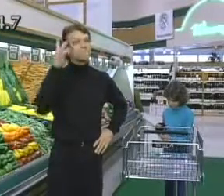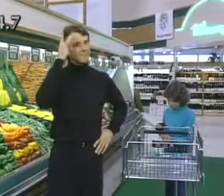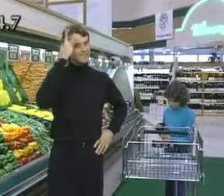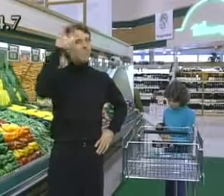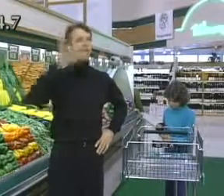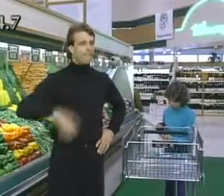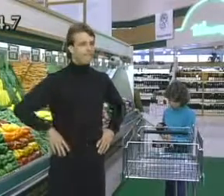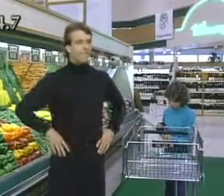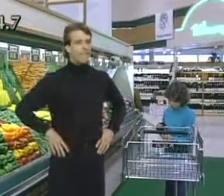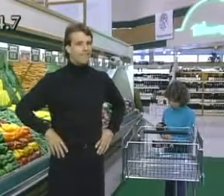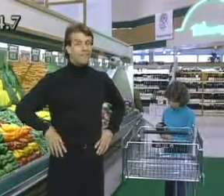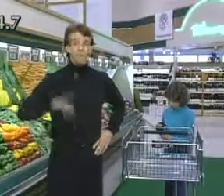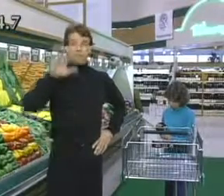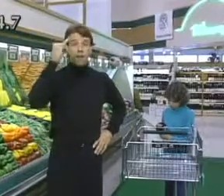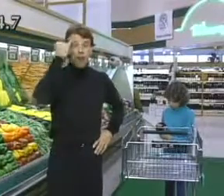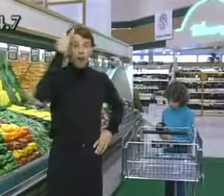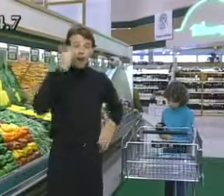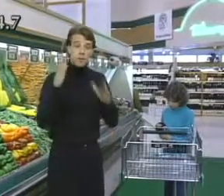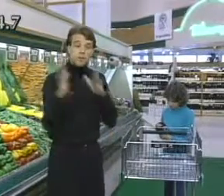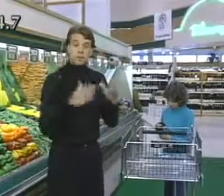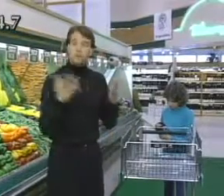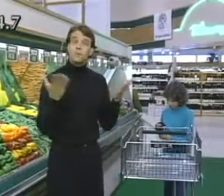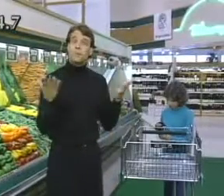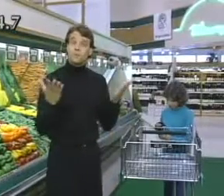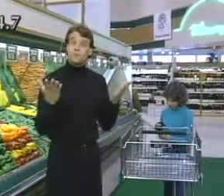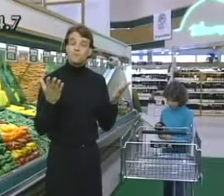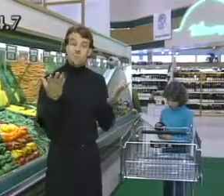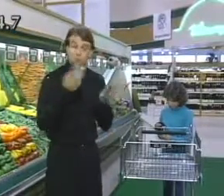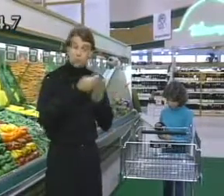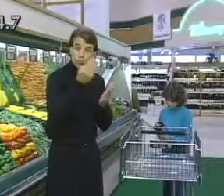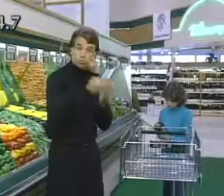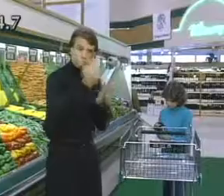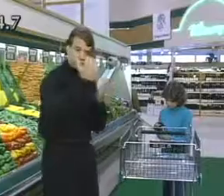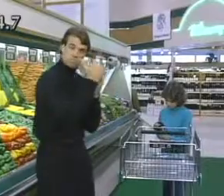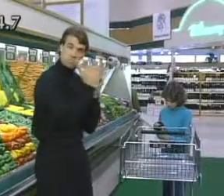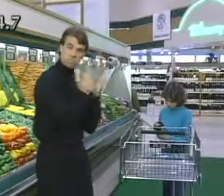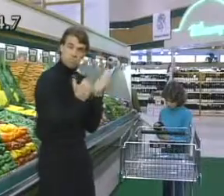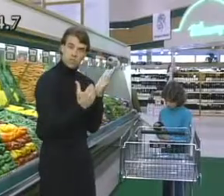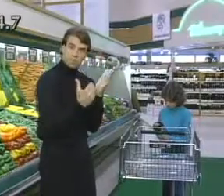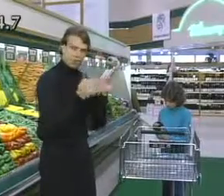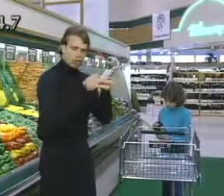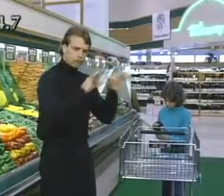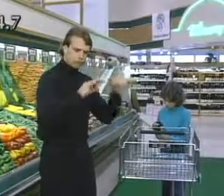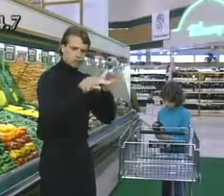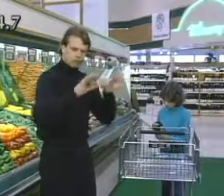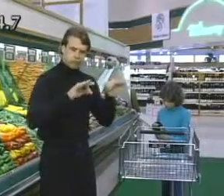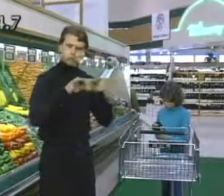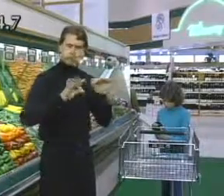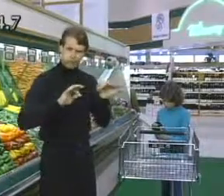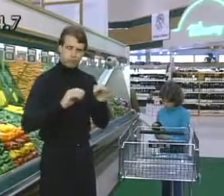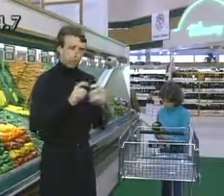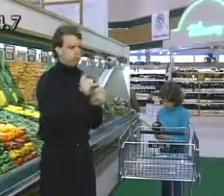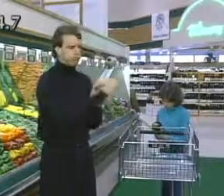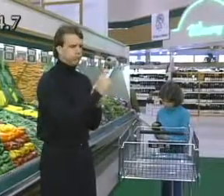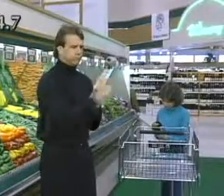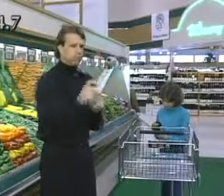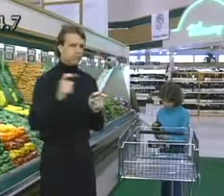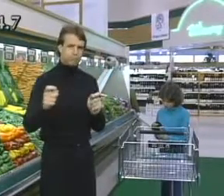Dad is smart. His plan was to take the shopping list, divide it up, and